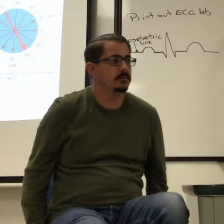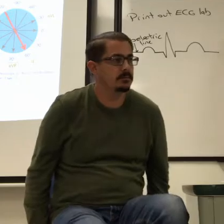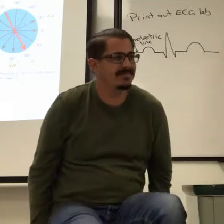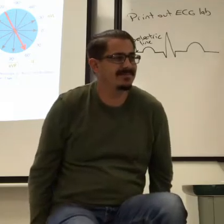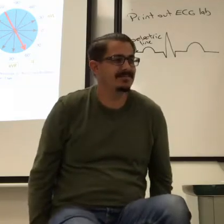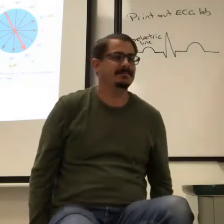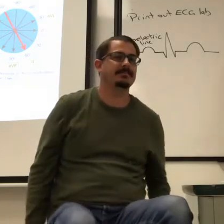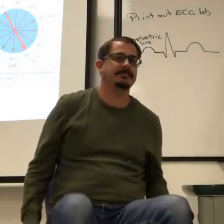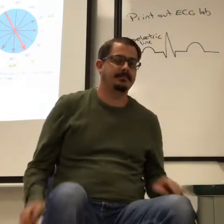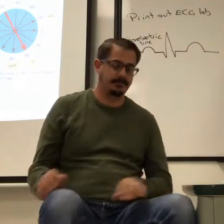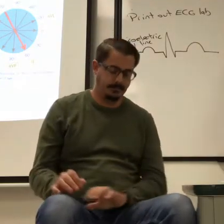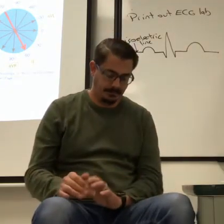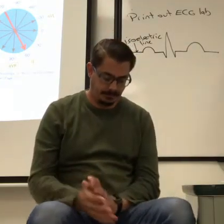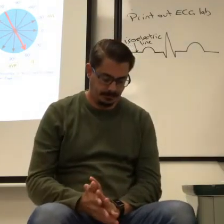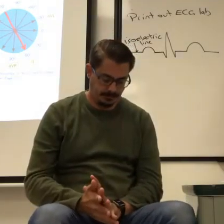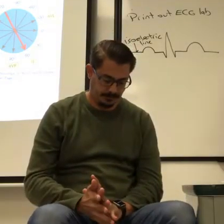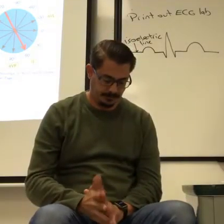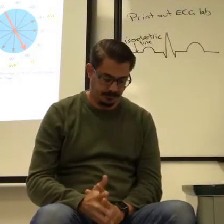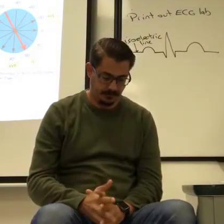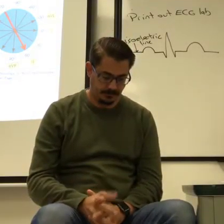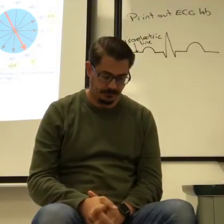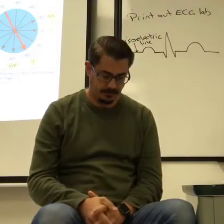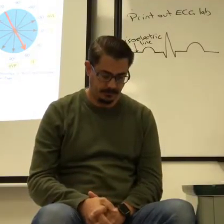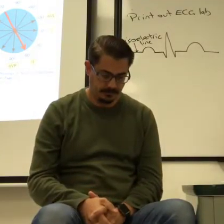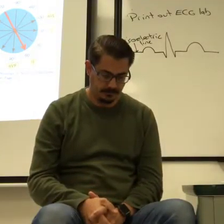Any deflection.